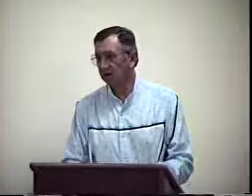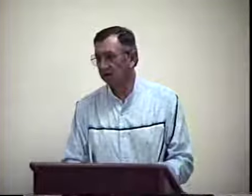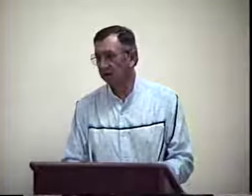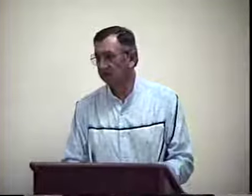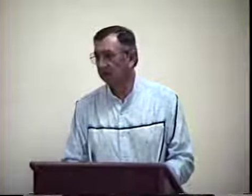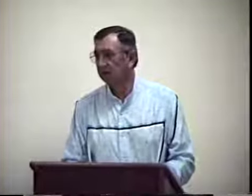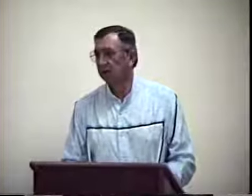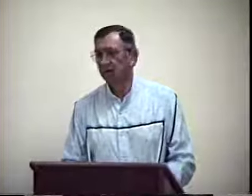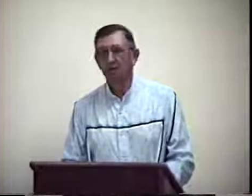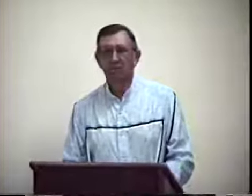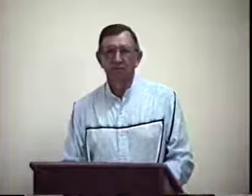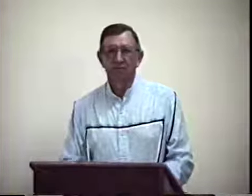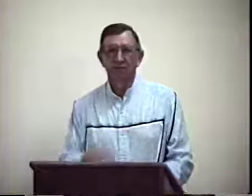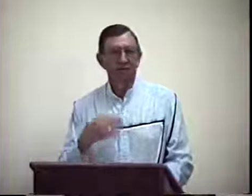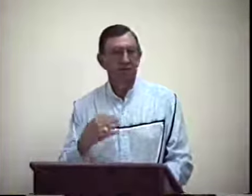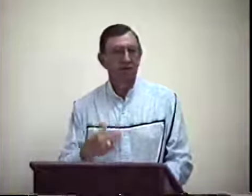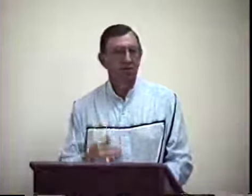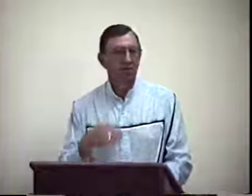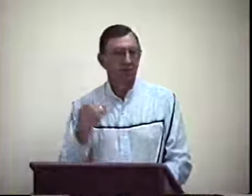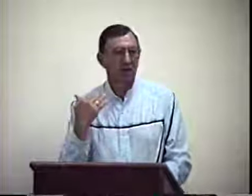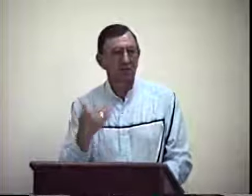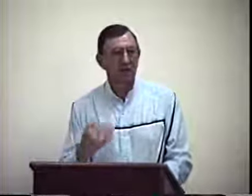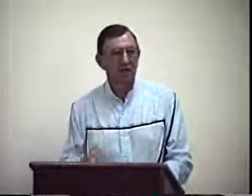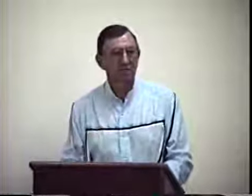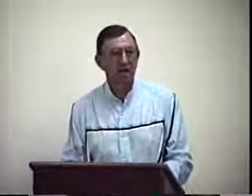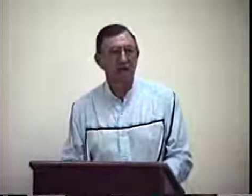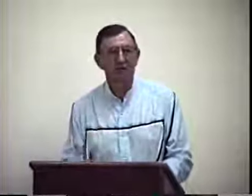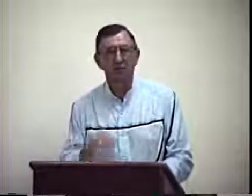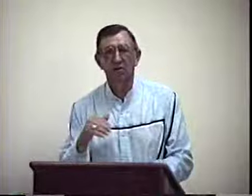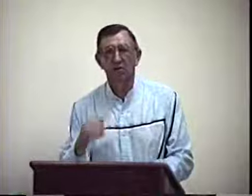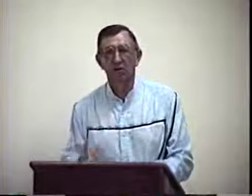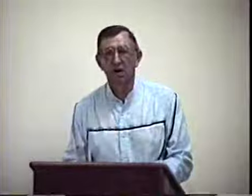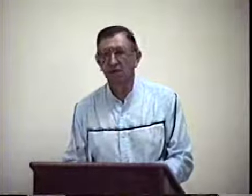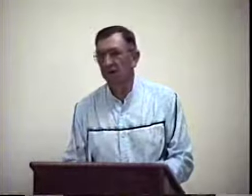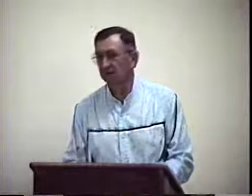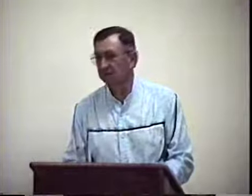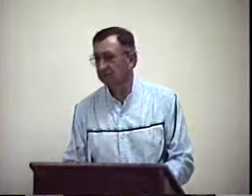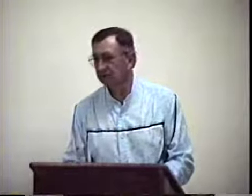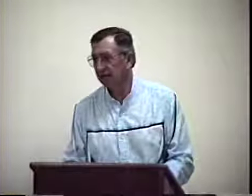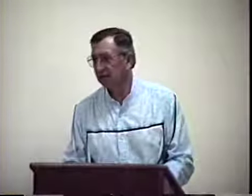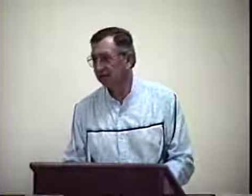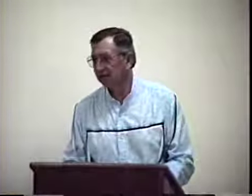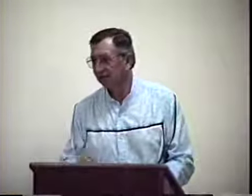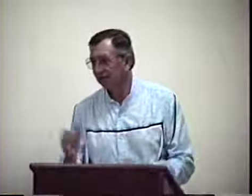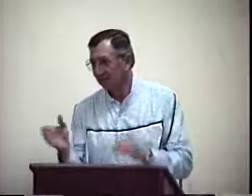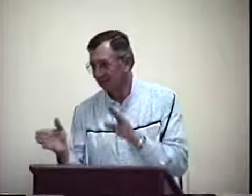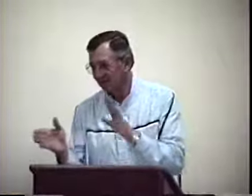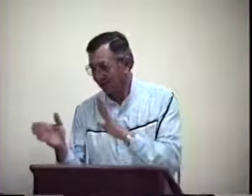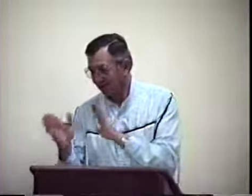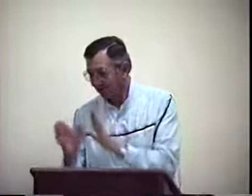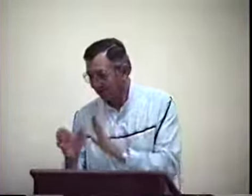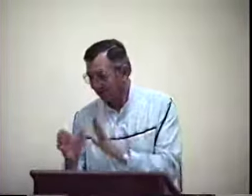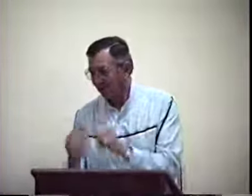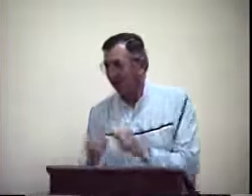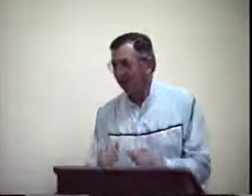interpret. But the first will be completely silent with no background signs, and then they'll